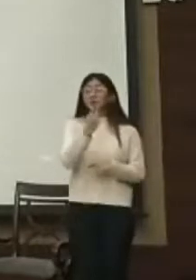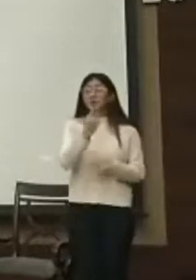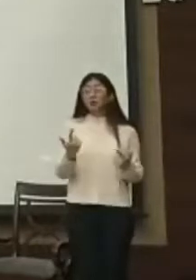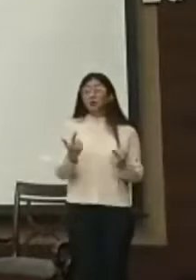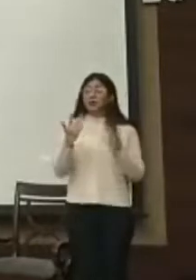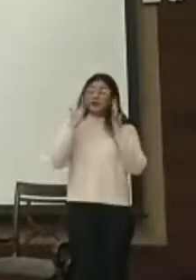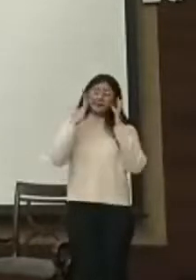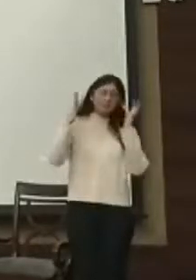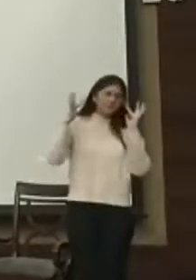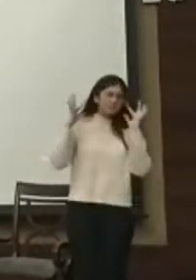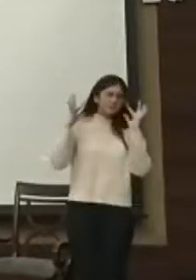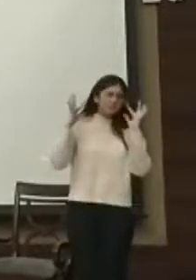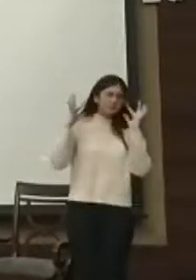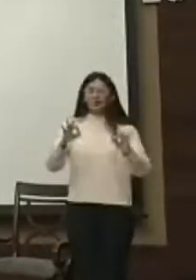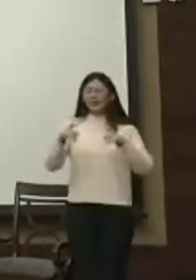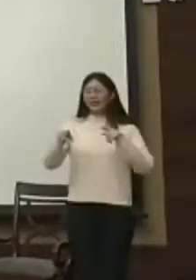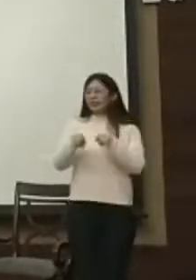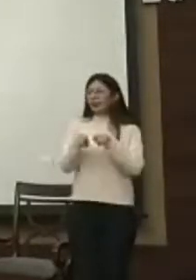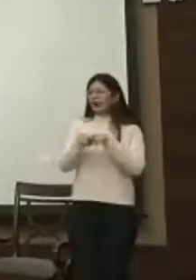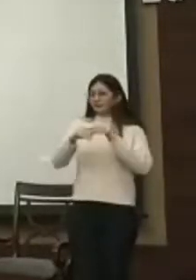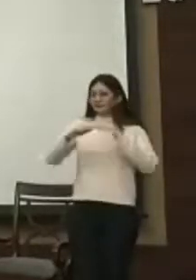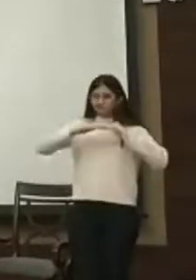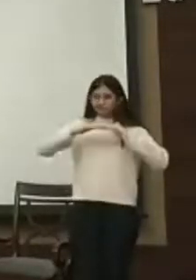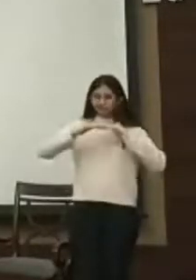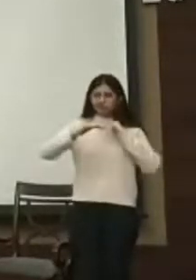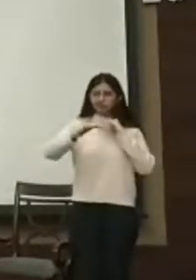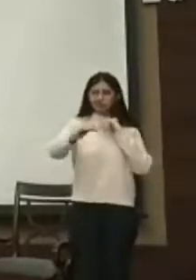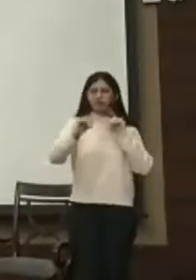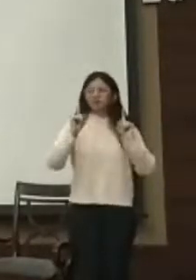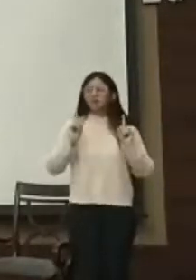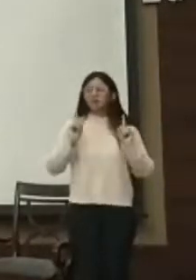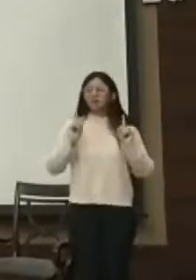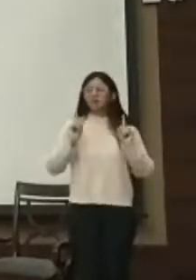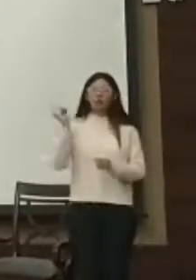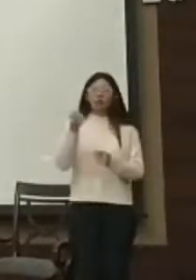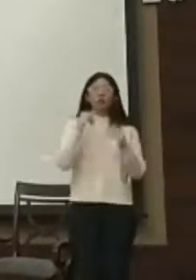level playing field whereby all citizens have equality of